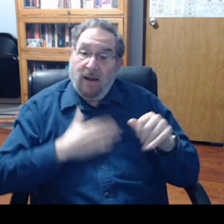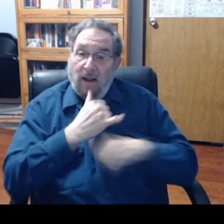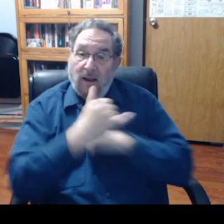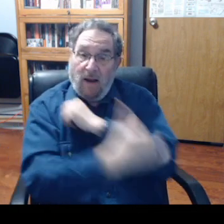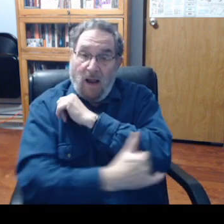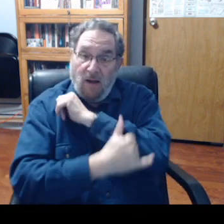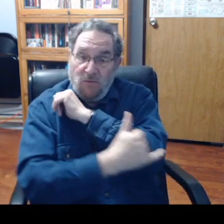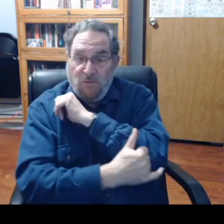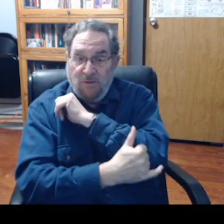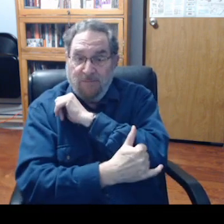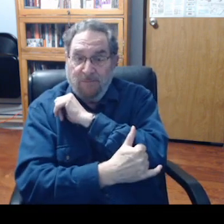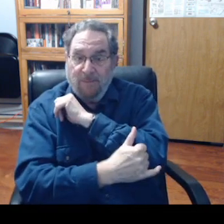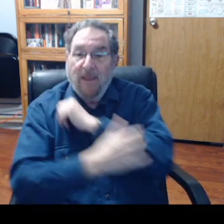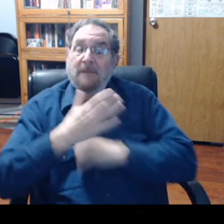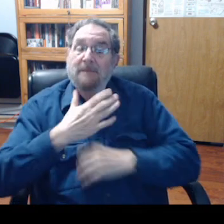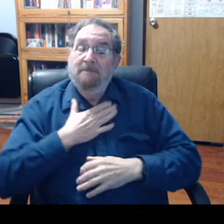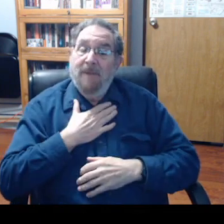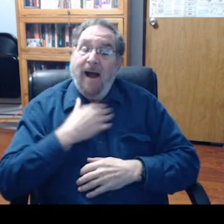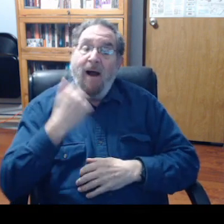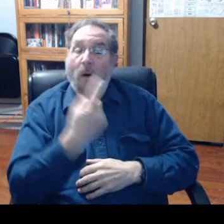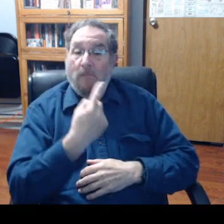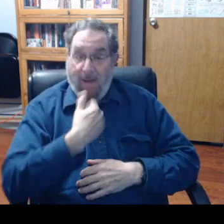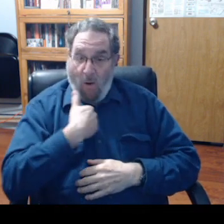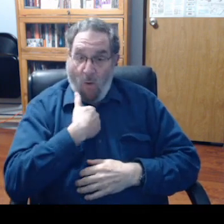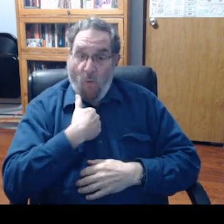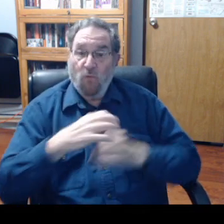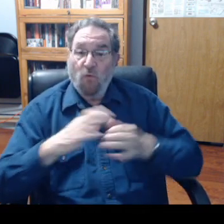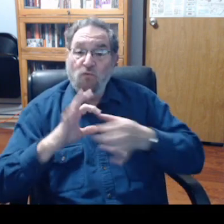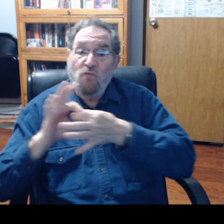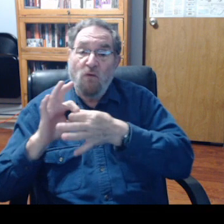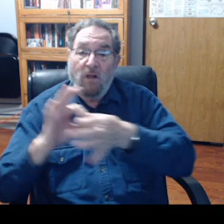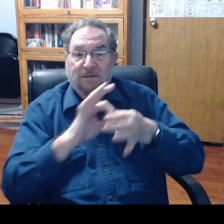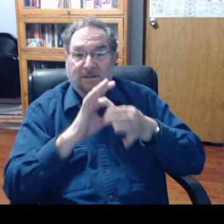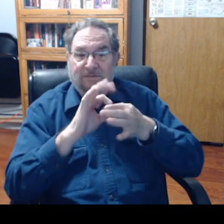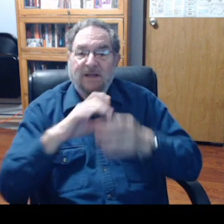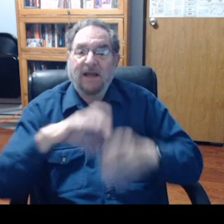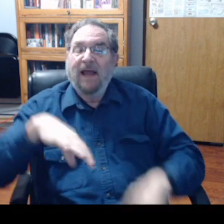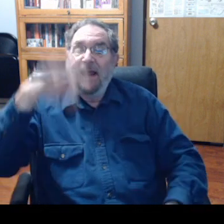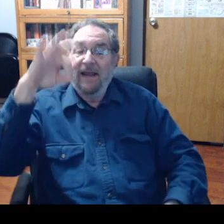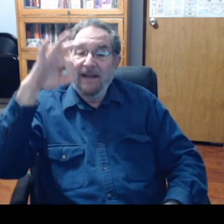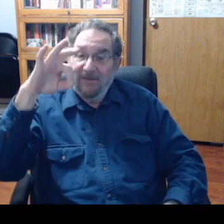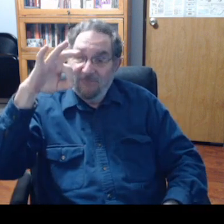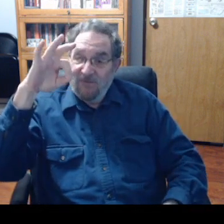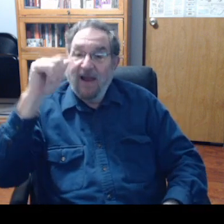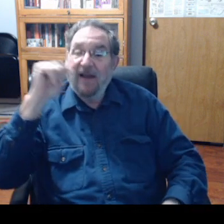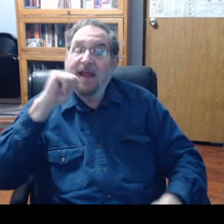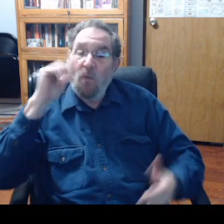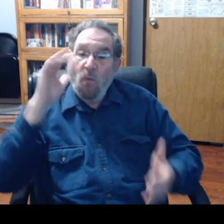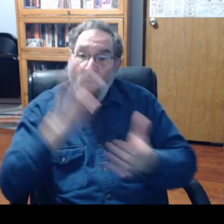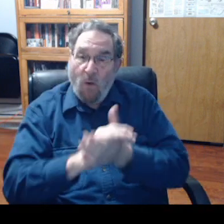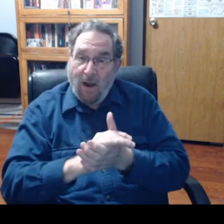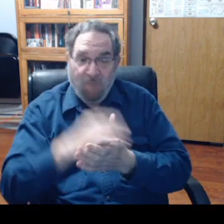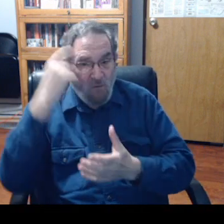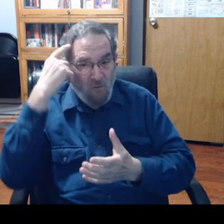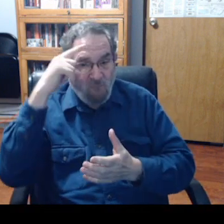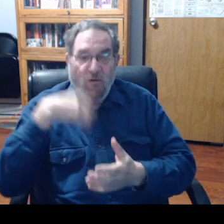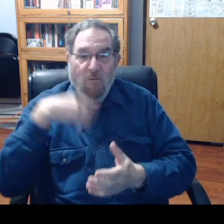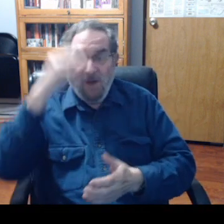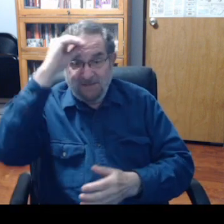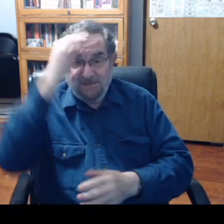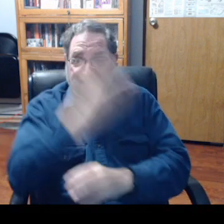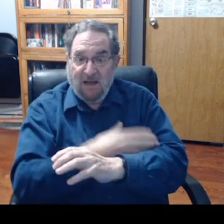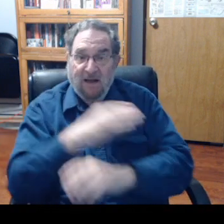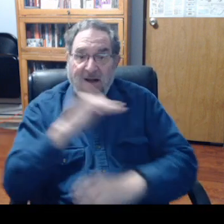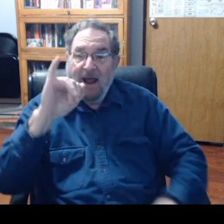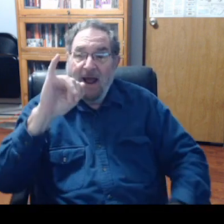my country, my own relative, and find a wife for